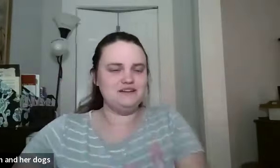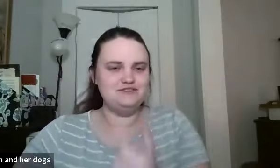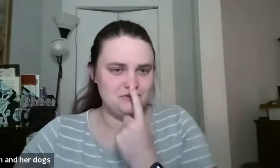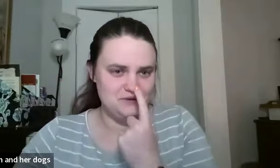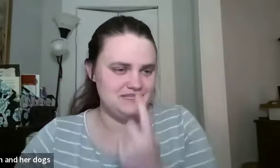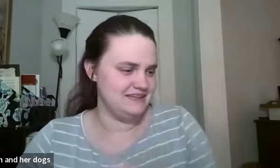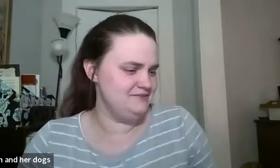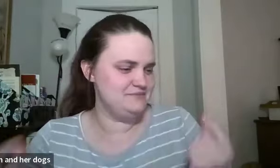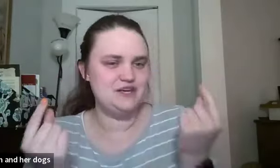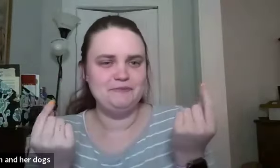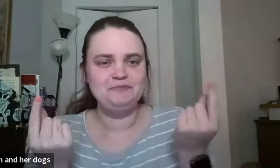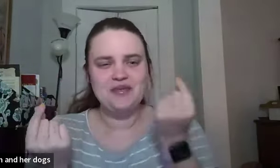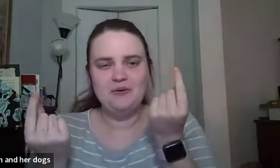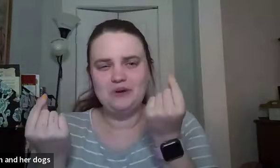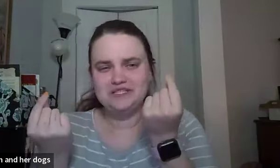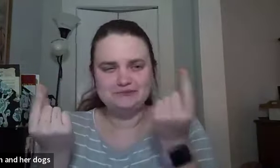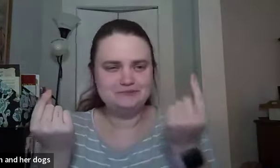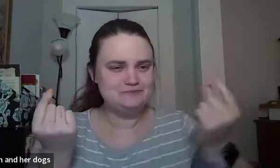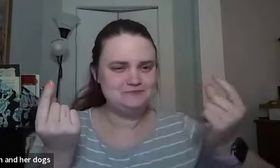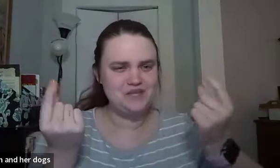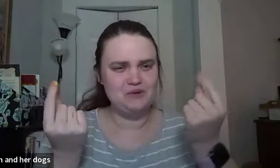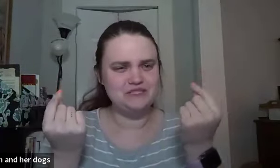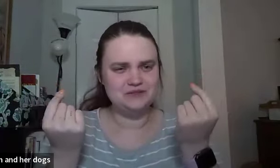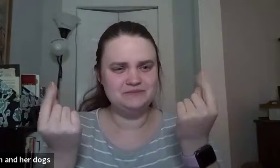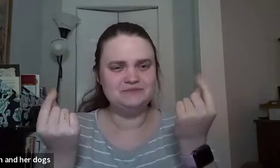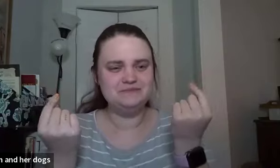are so nosy. So what do? What do?